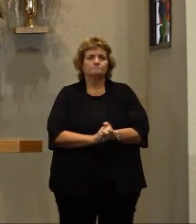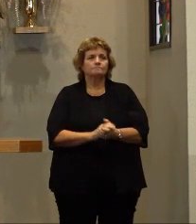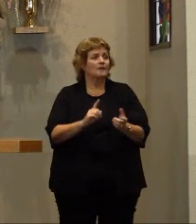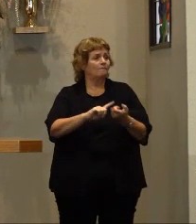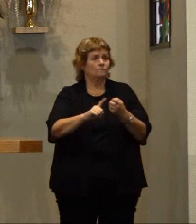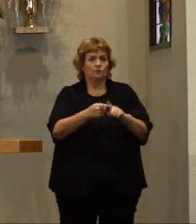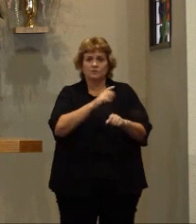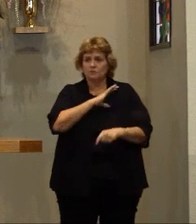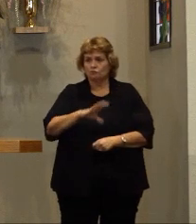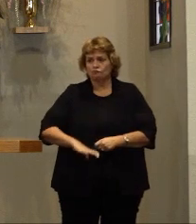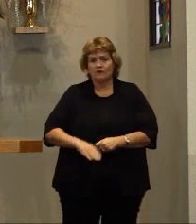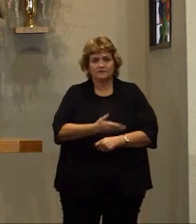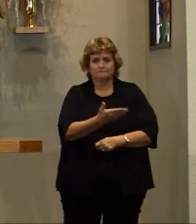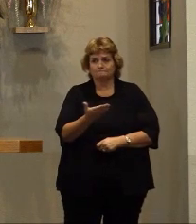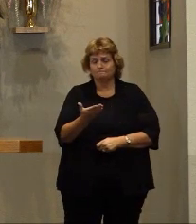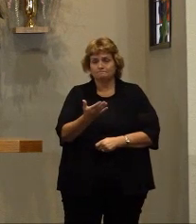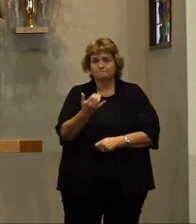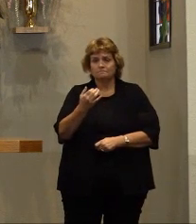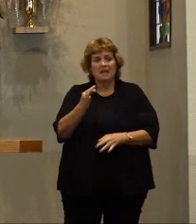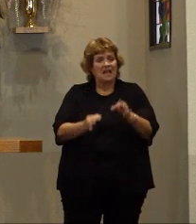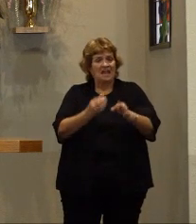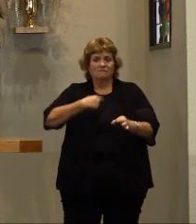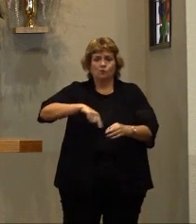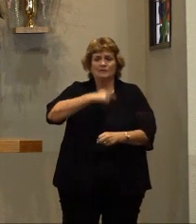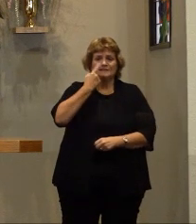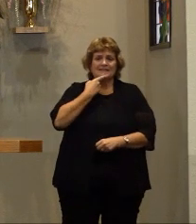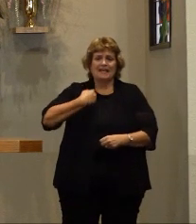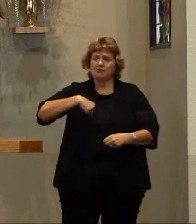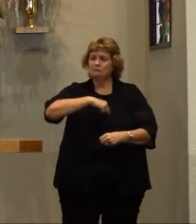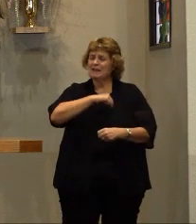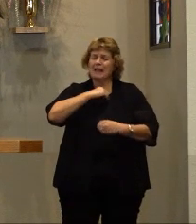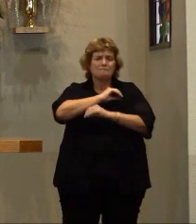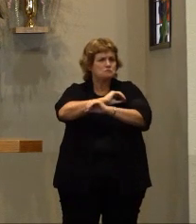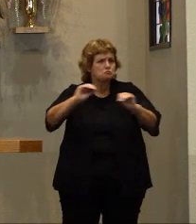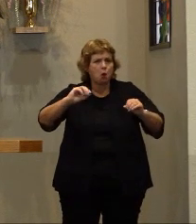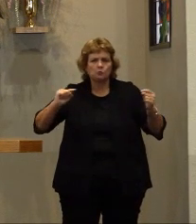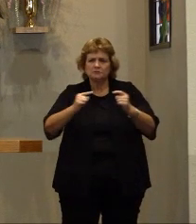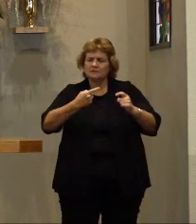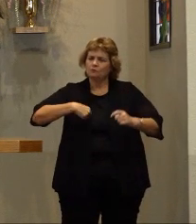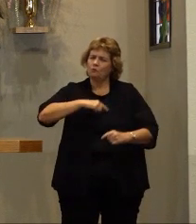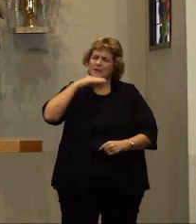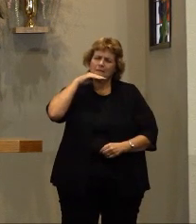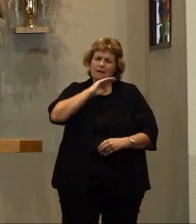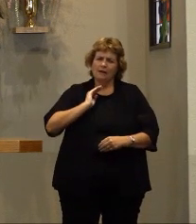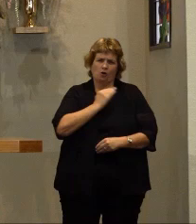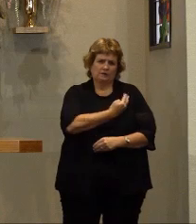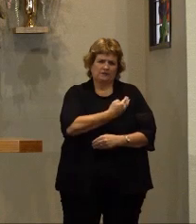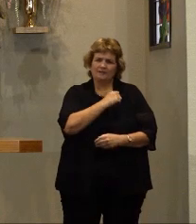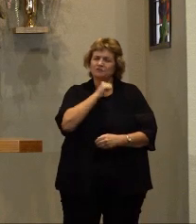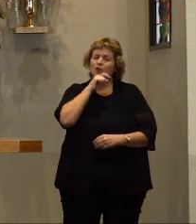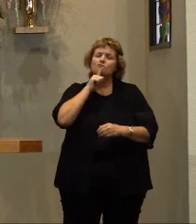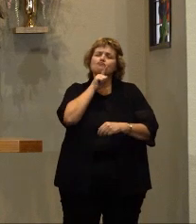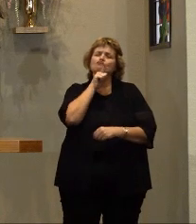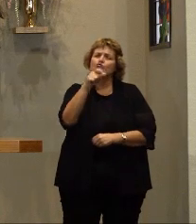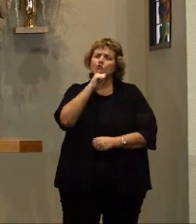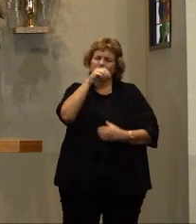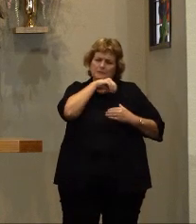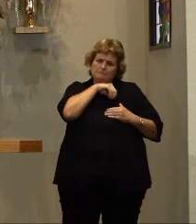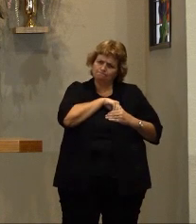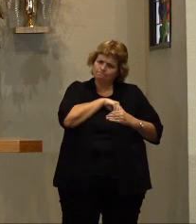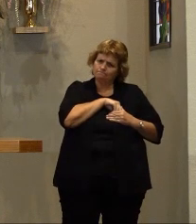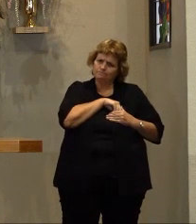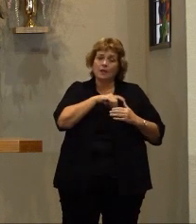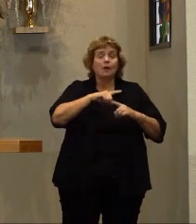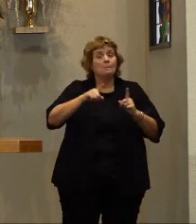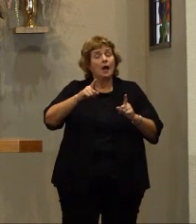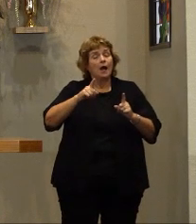Friends in Christ, if we say we have no sin, we deceive ourselves, and the truth is not in us.